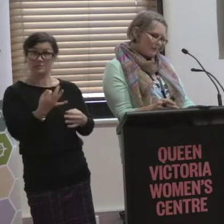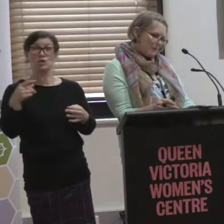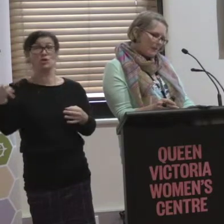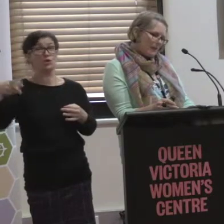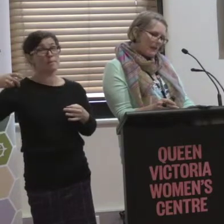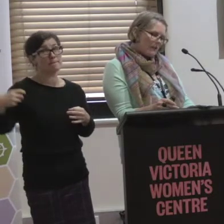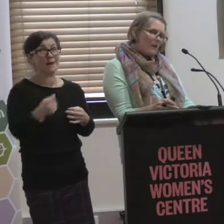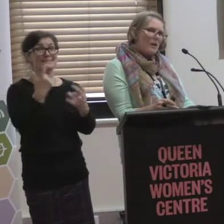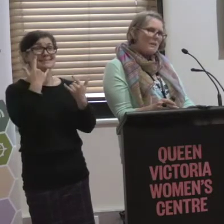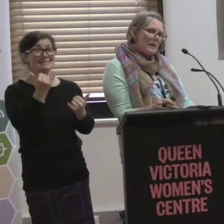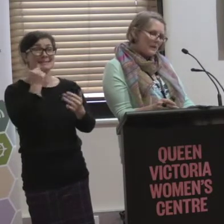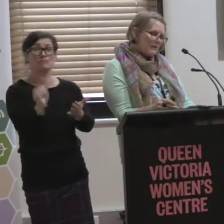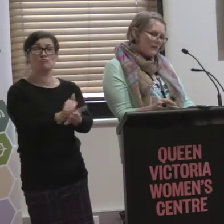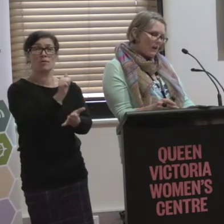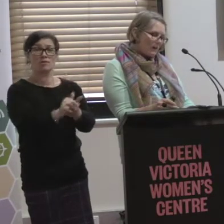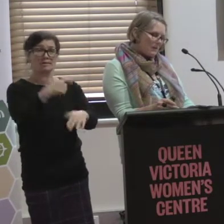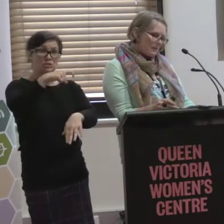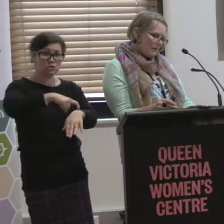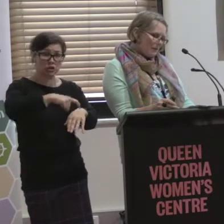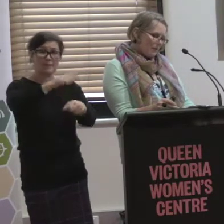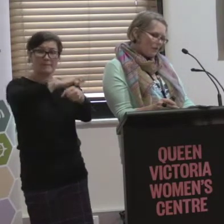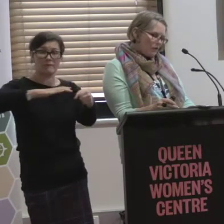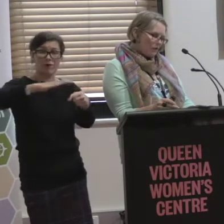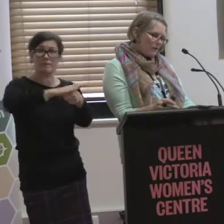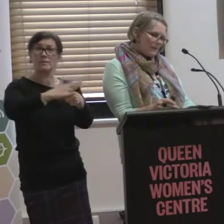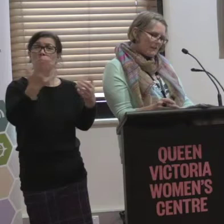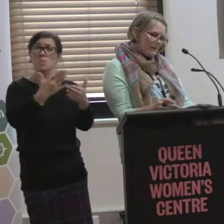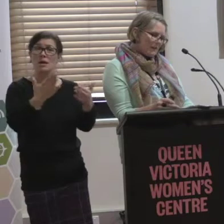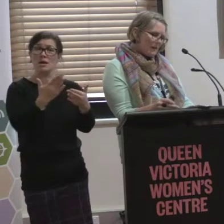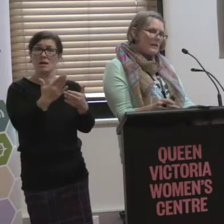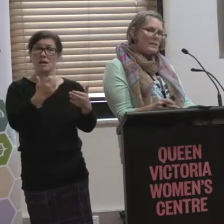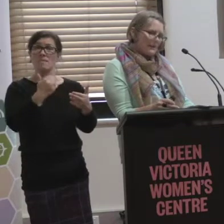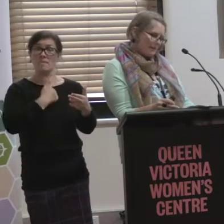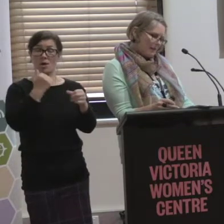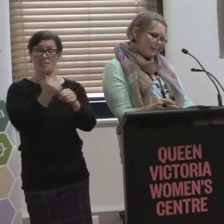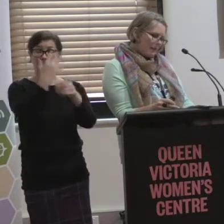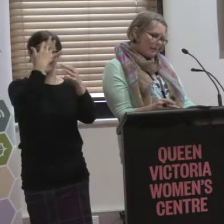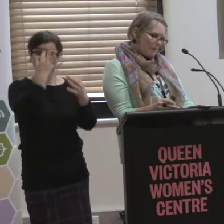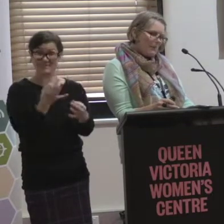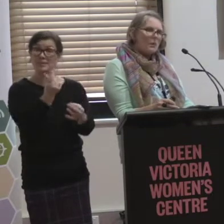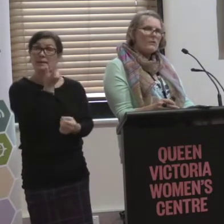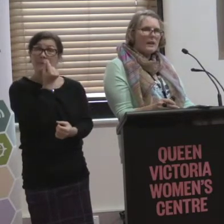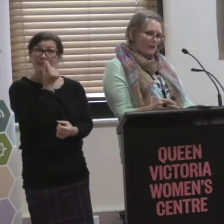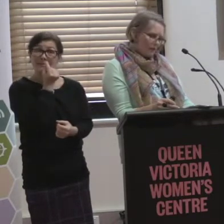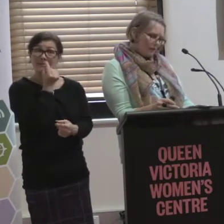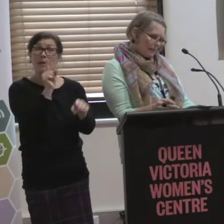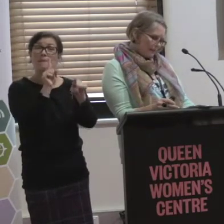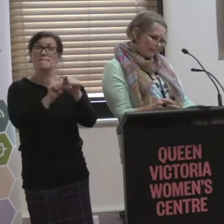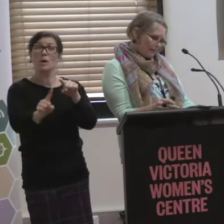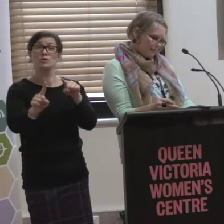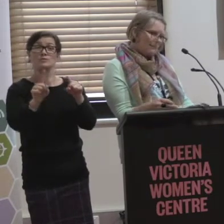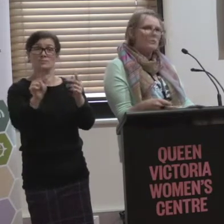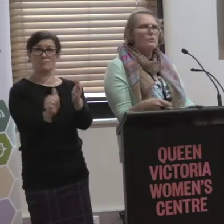the assessment at a time and in an environment in which the person's decision-making capacity can be most